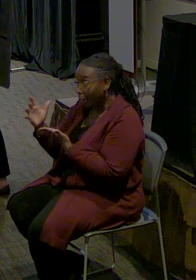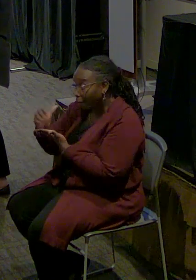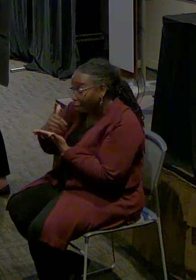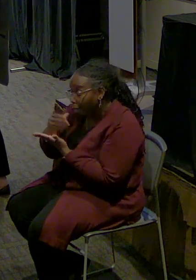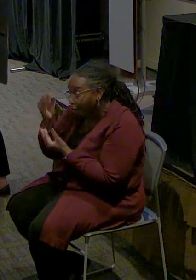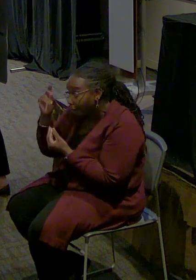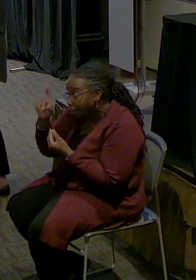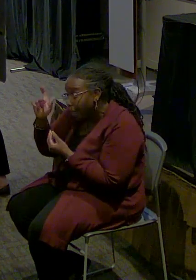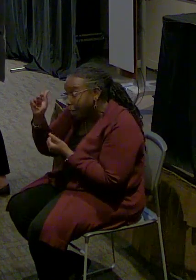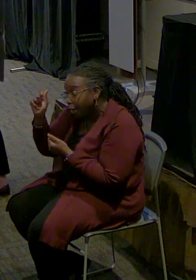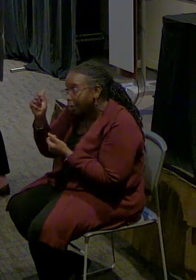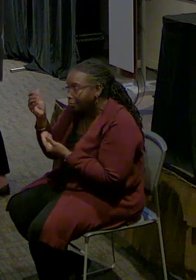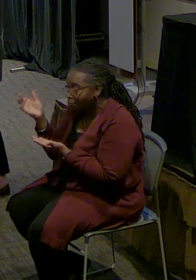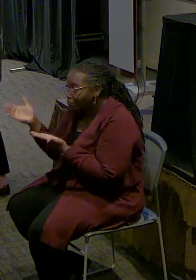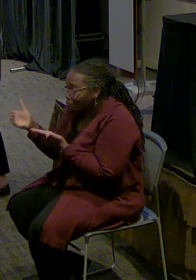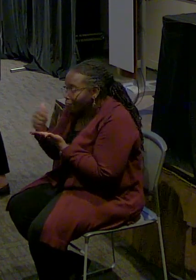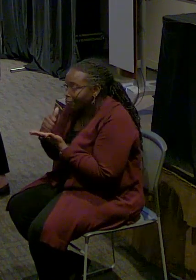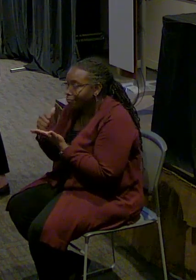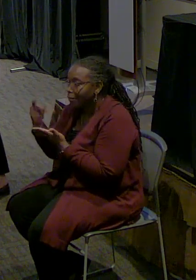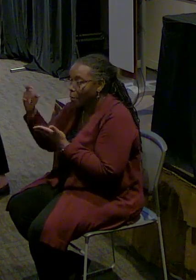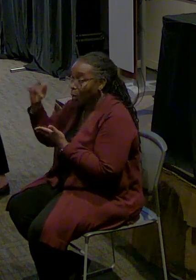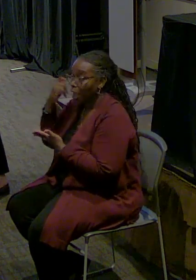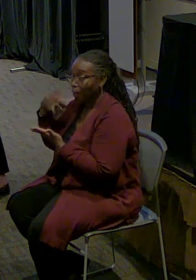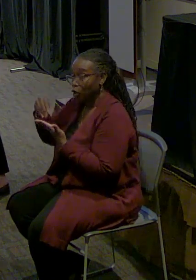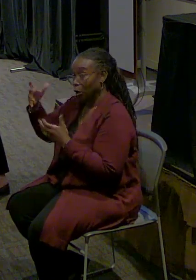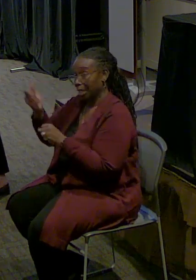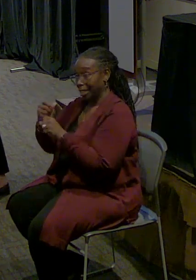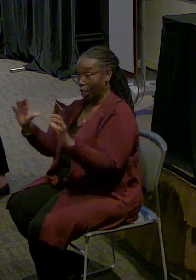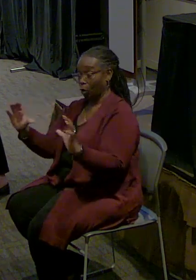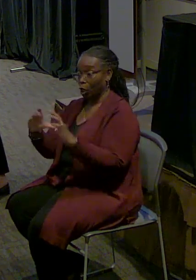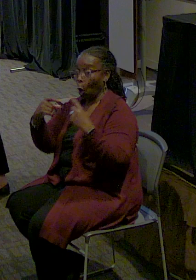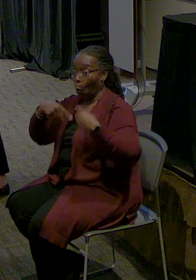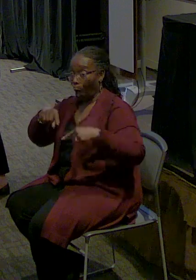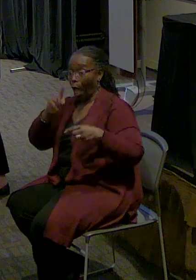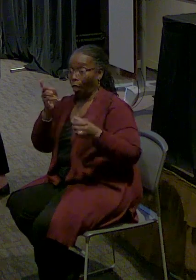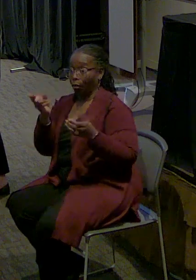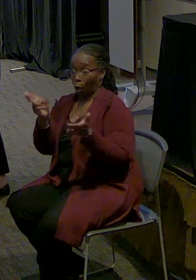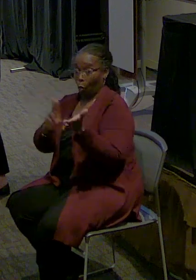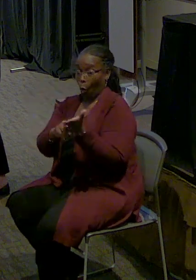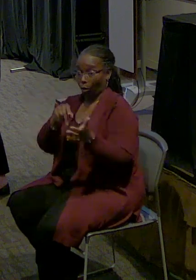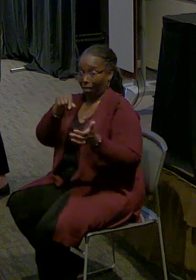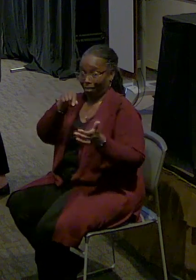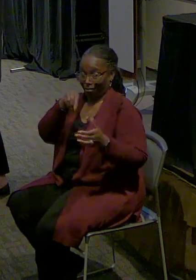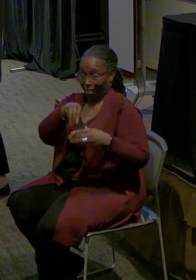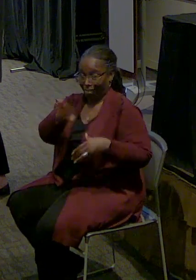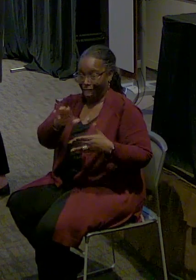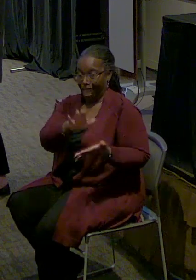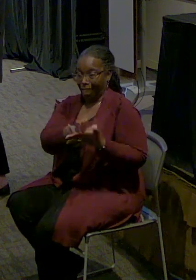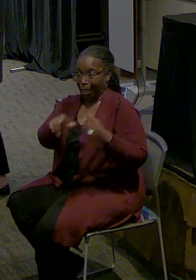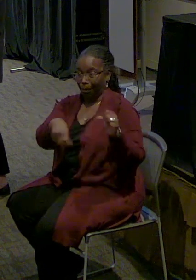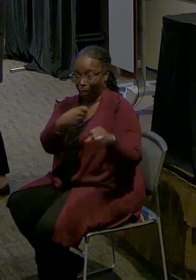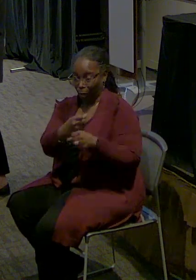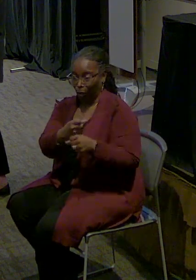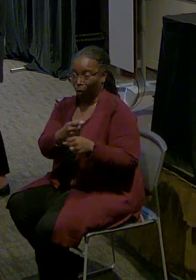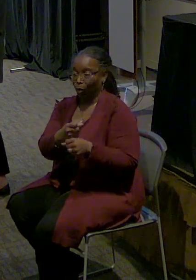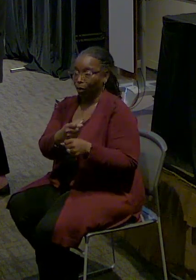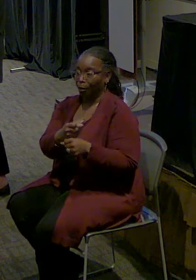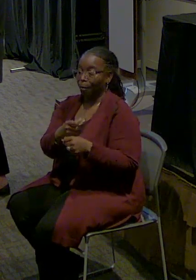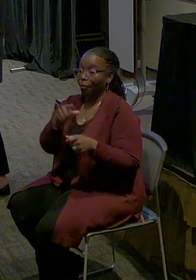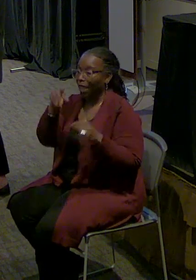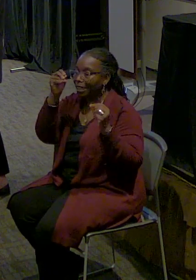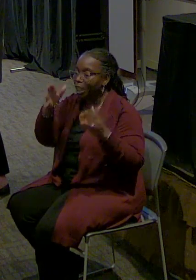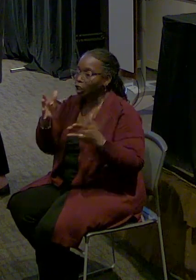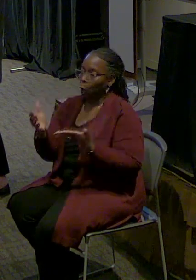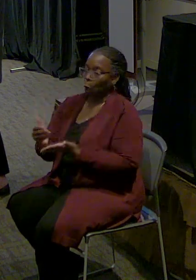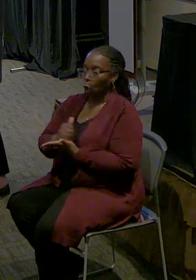talked about earlier how we collect that data in our portal. If the student earns that credential while they're enrolled in that academic year, then that